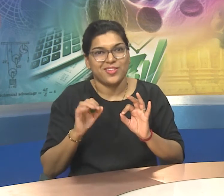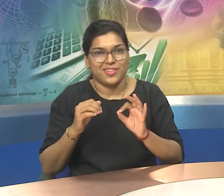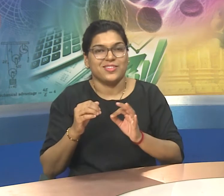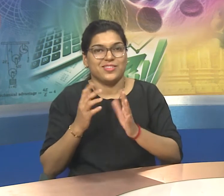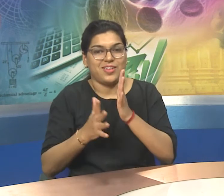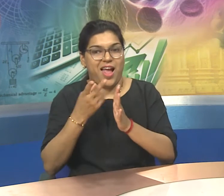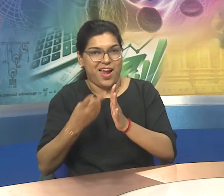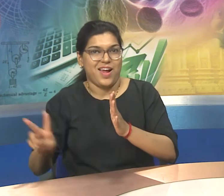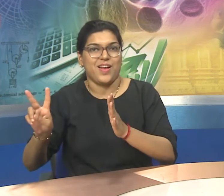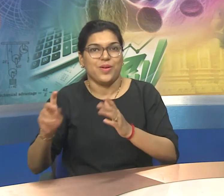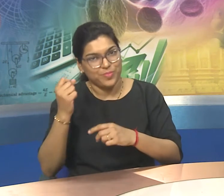not taken tea.